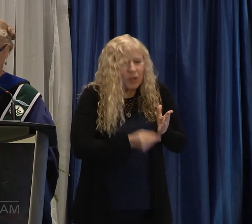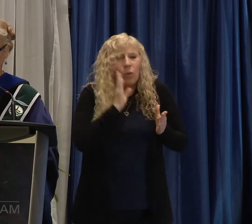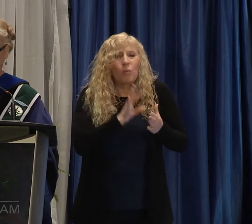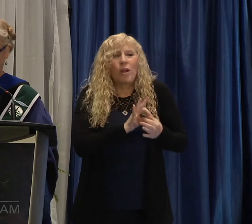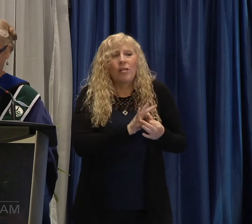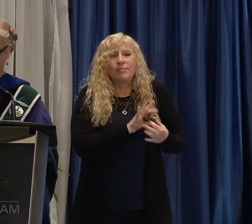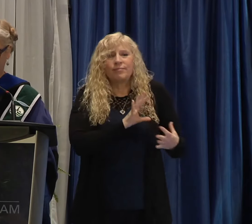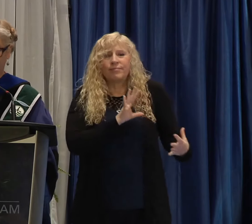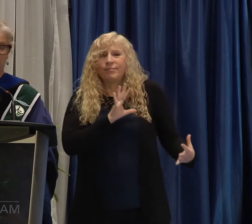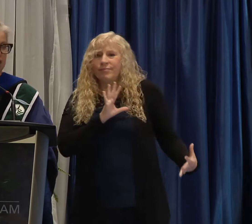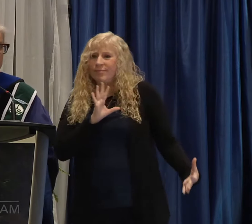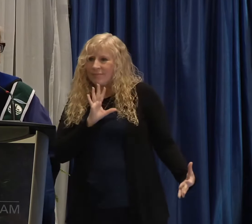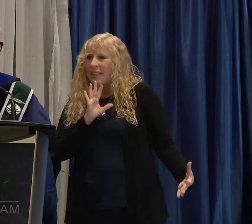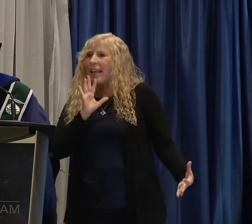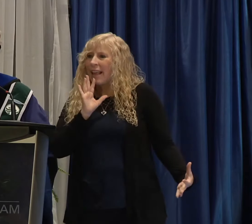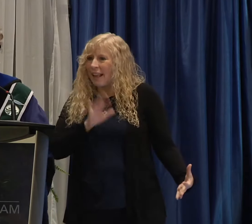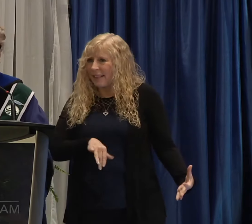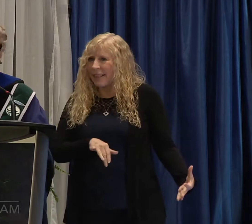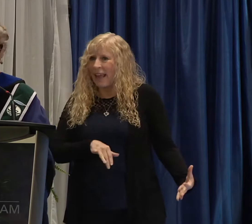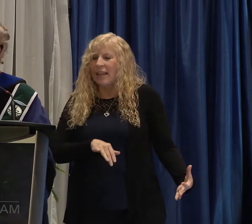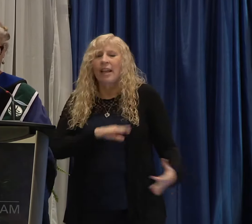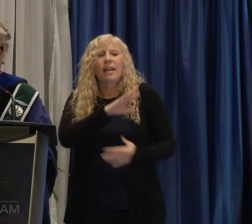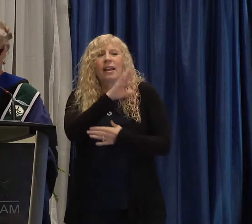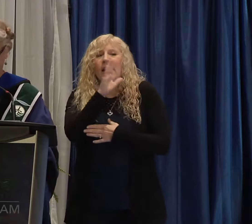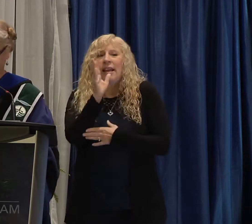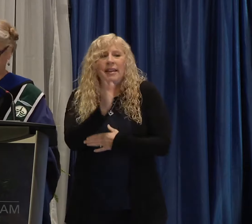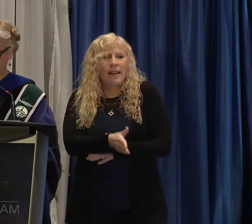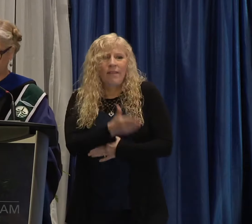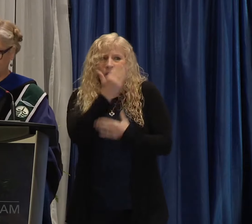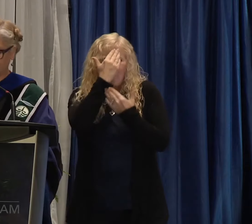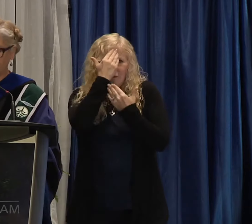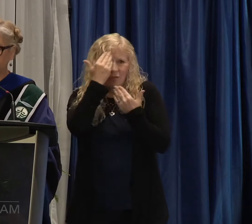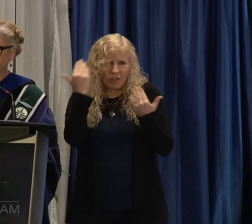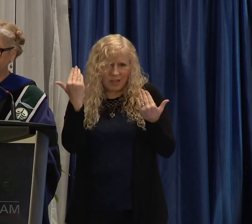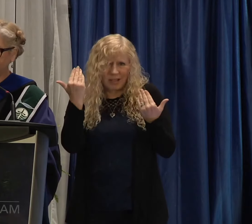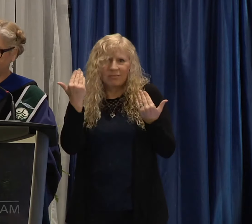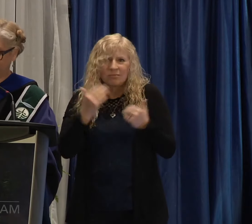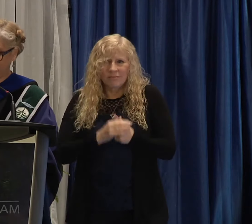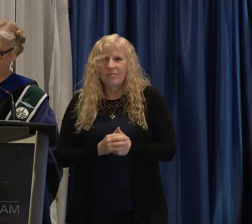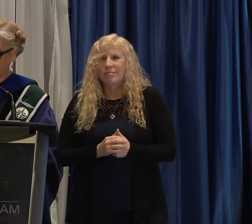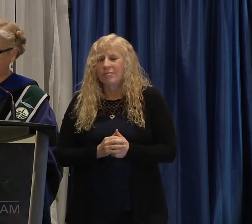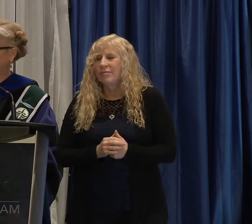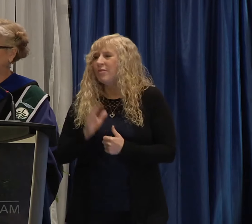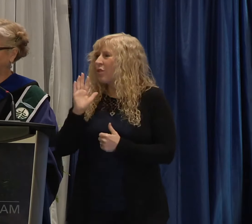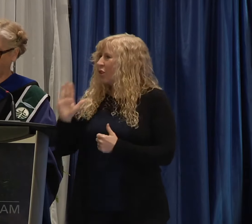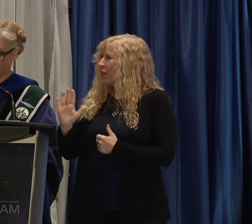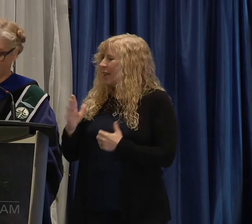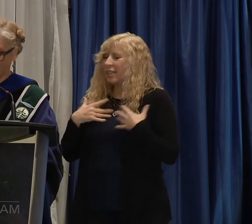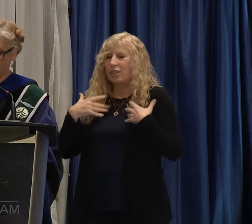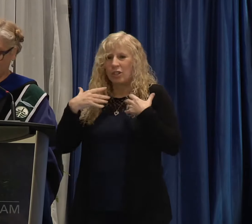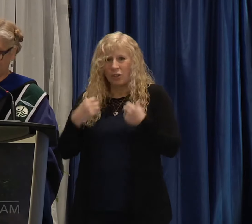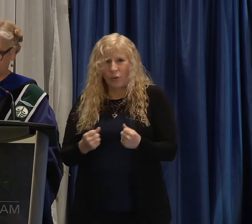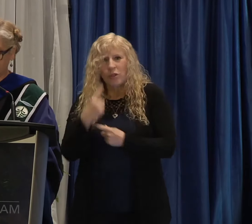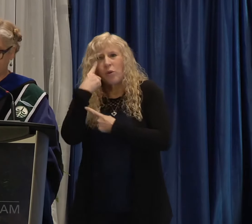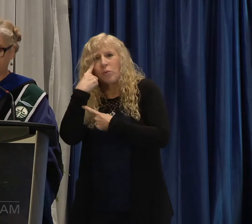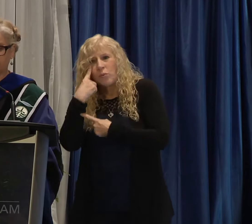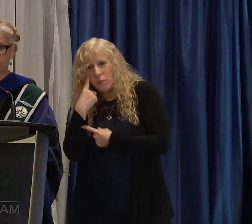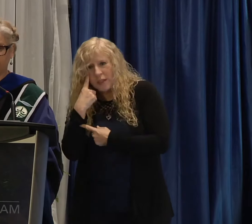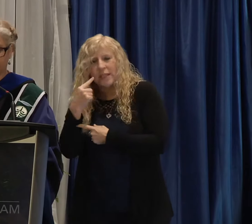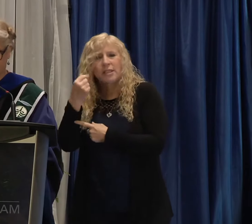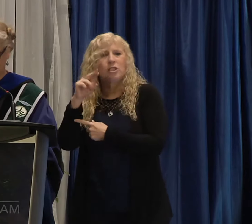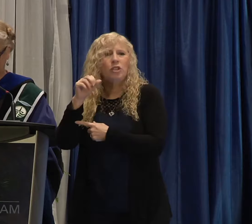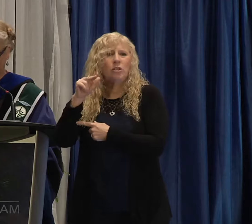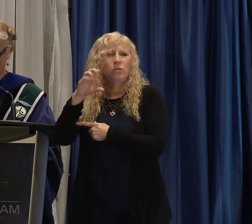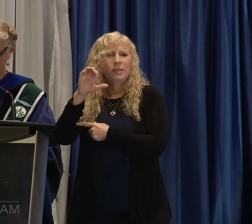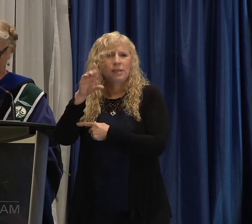our collective history. Let us never forget. For his courage in being a witness to genocide, his impact